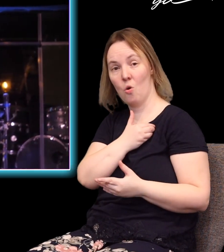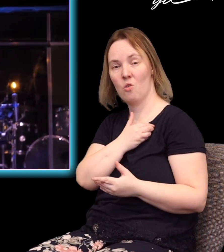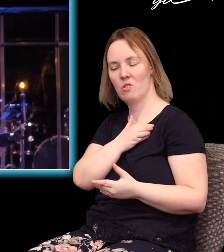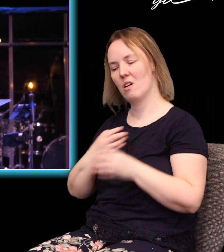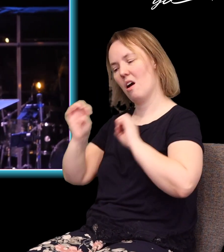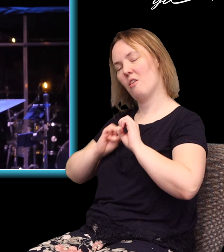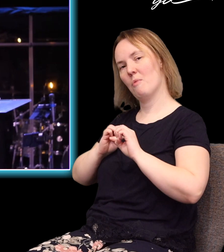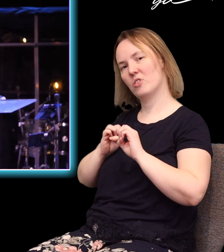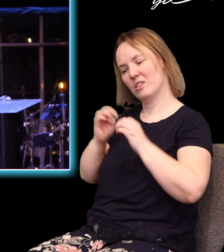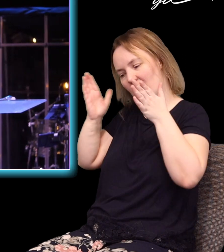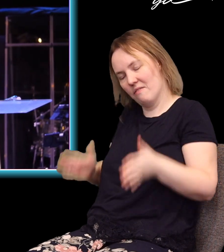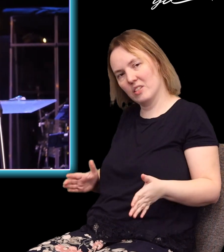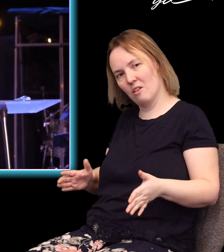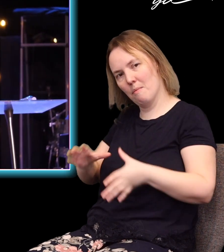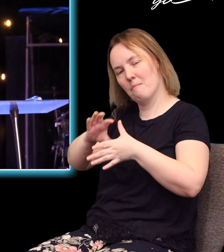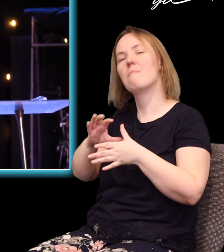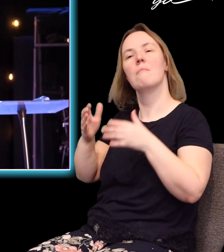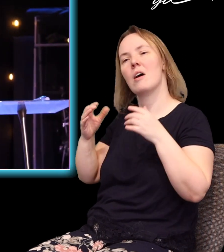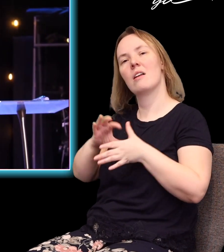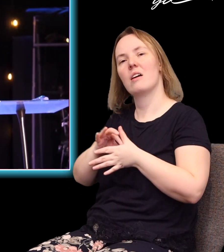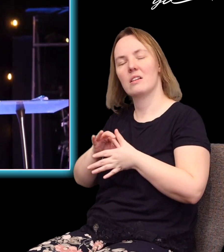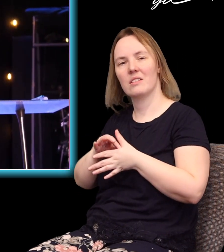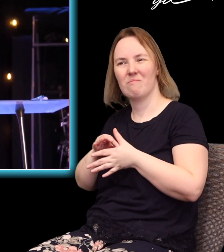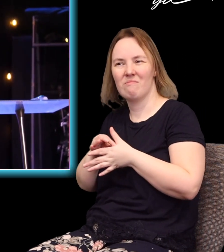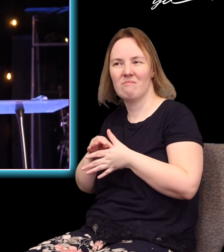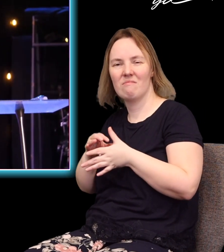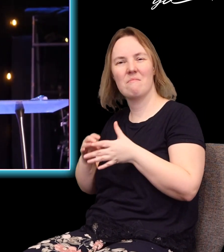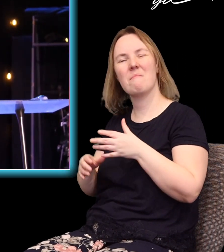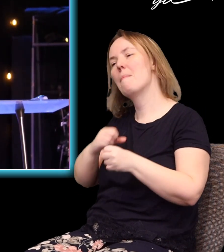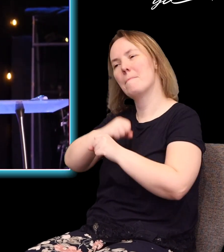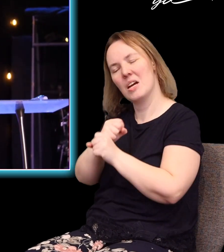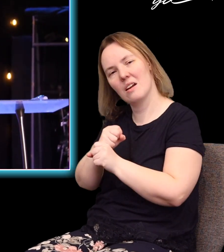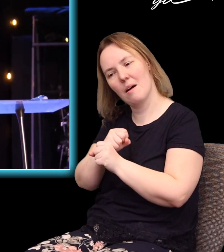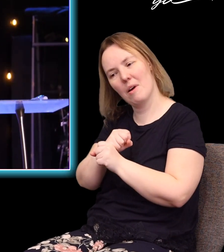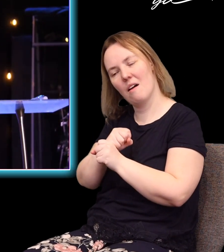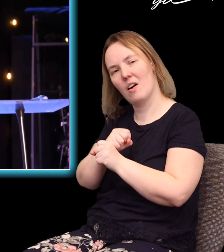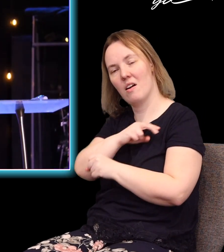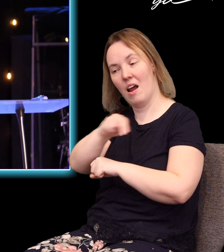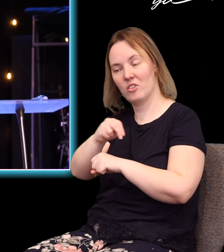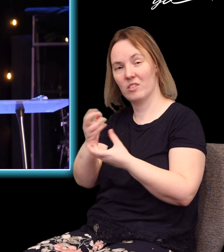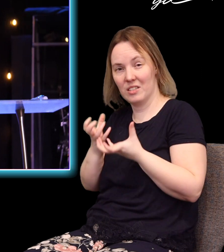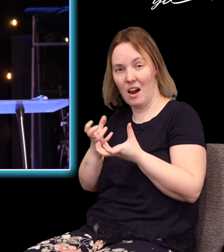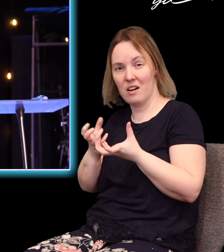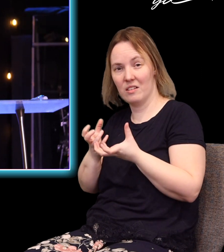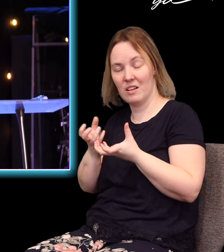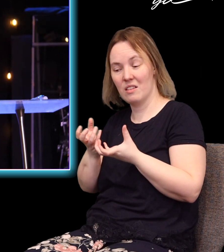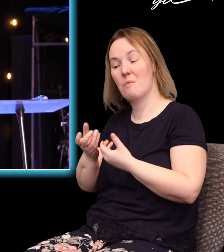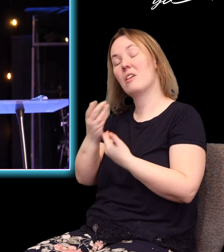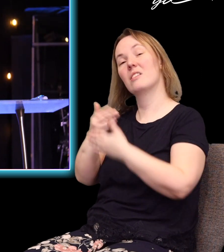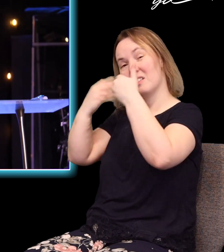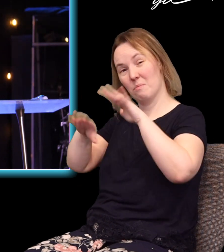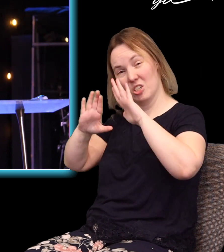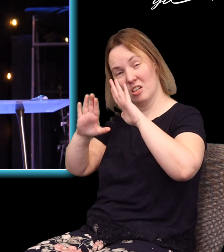physical body with all of its natural desires, some good, some bad, all of those are brought into submission to our spirit. So we give our